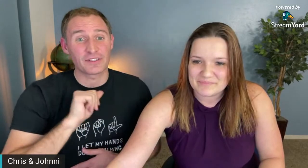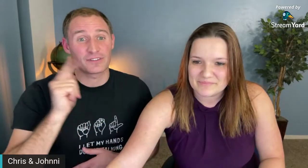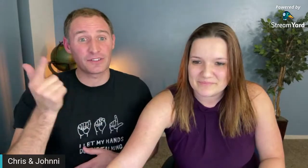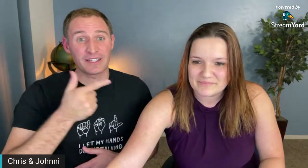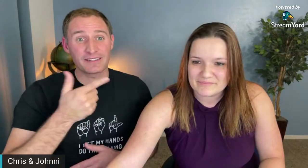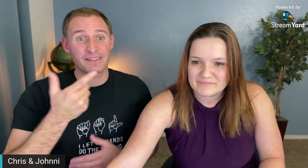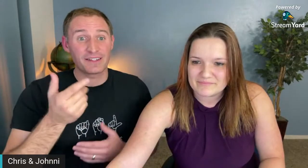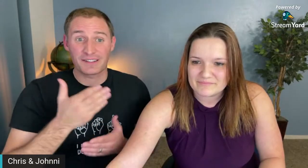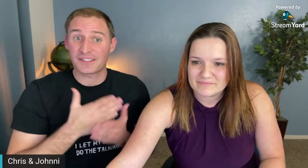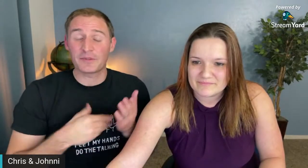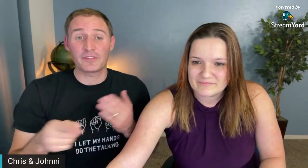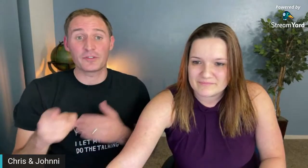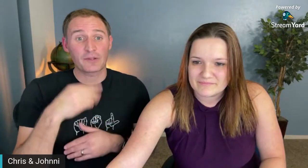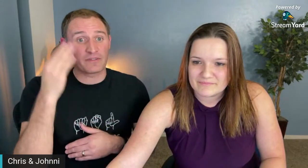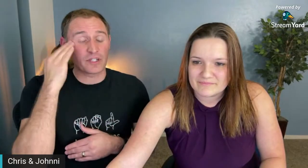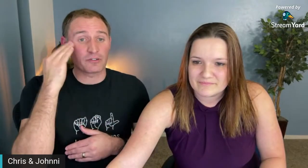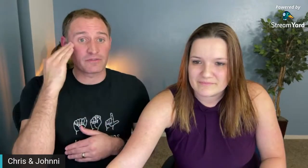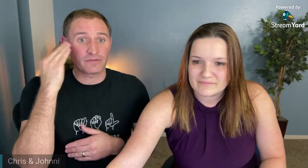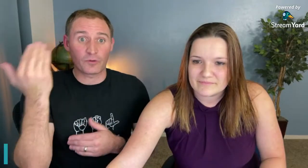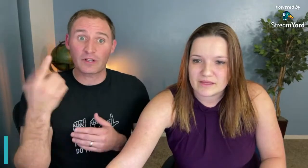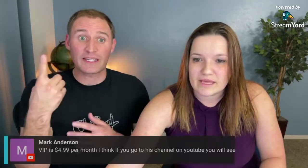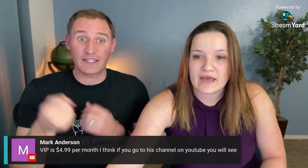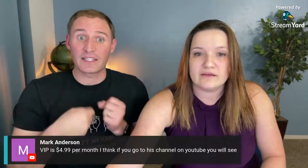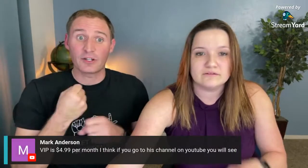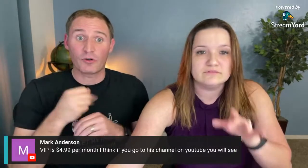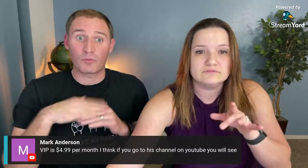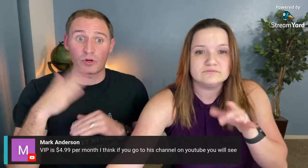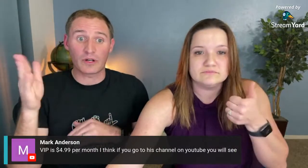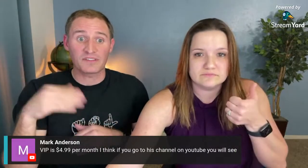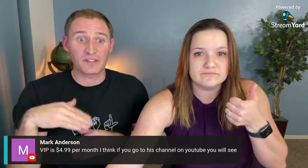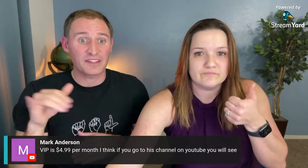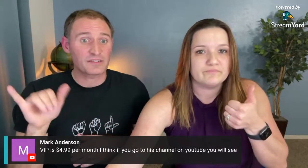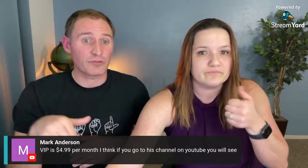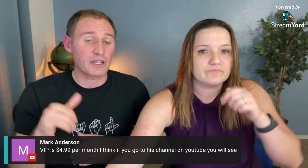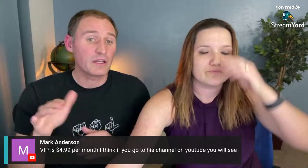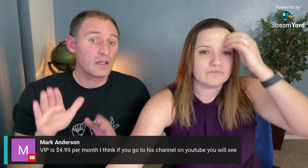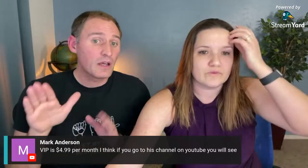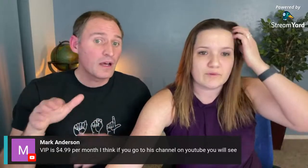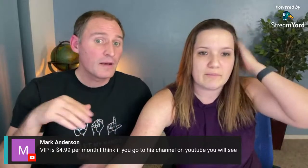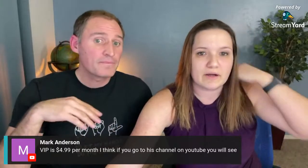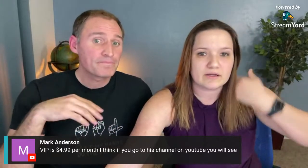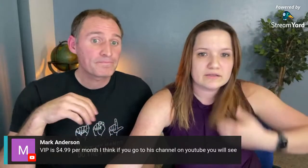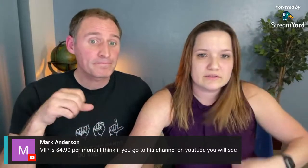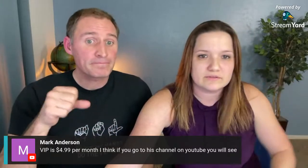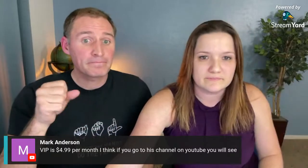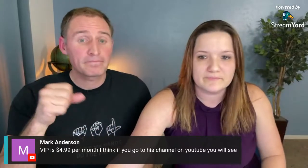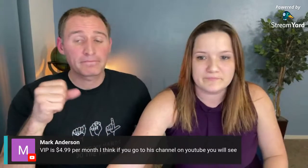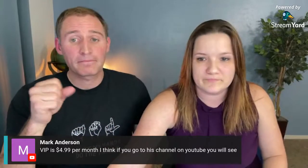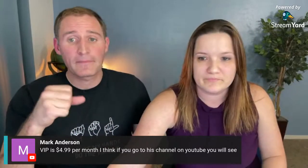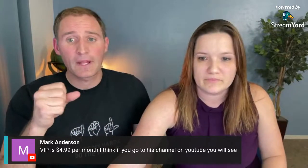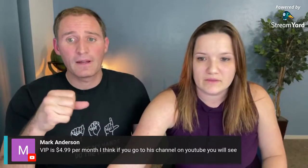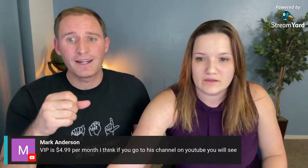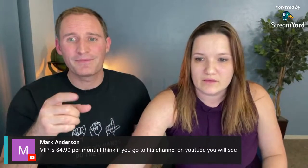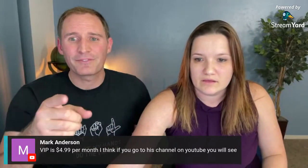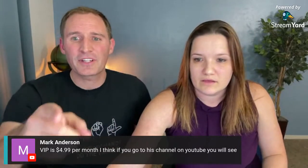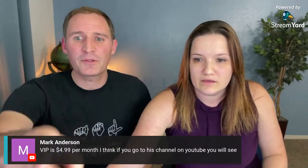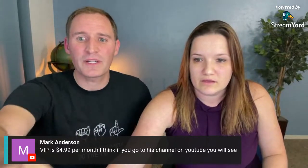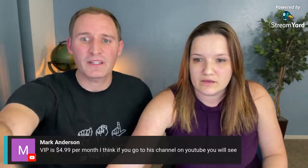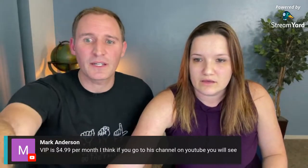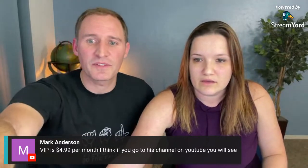too, and some of you we've known for a year or more, so that's great. You're right, Mark. Really quick before